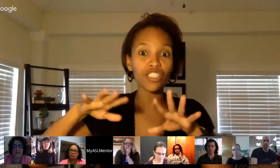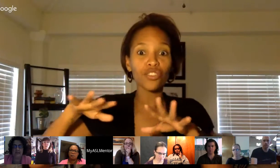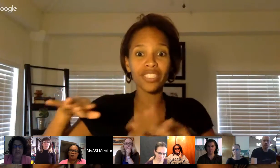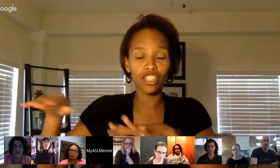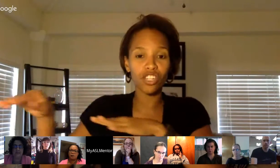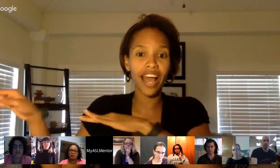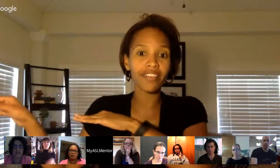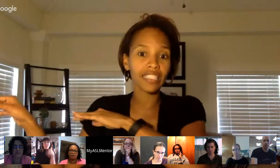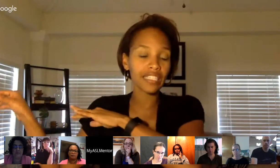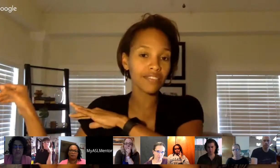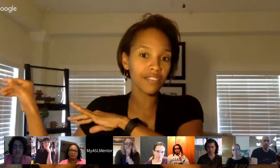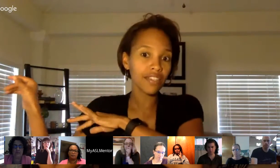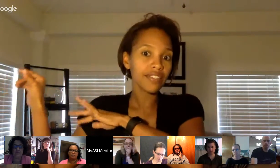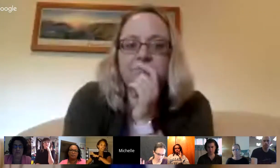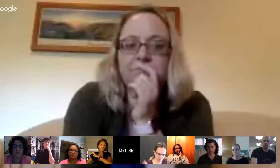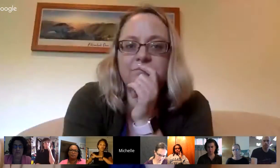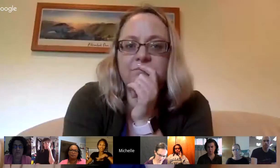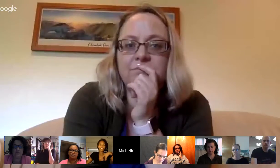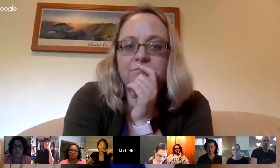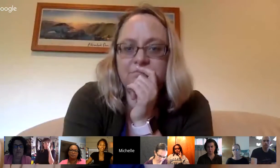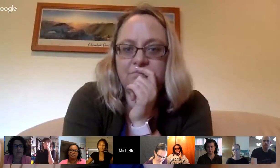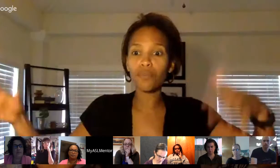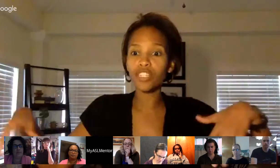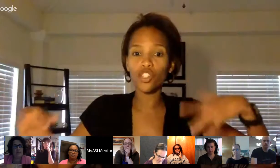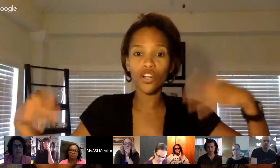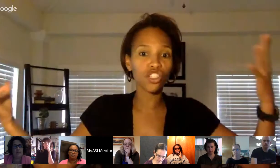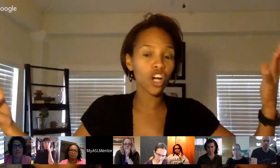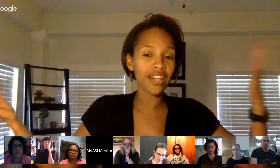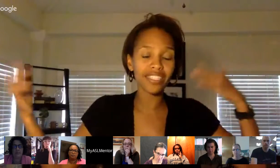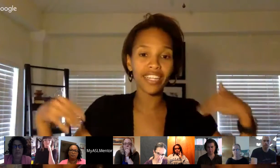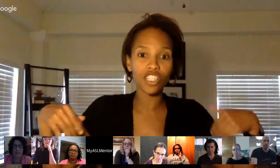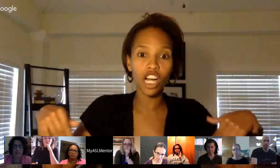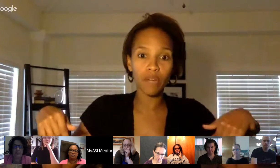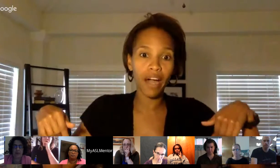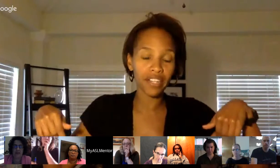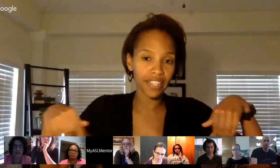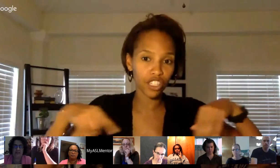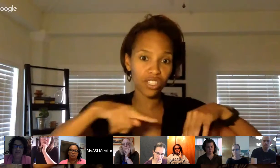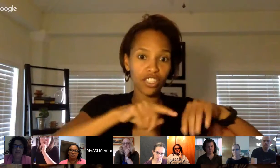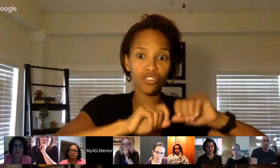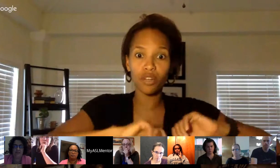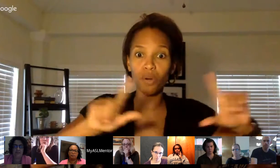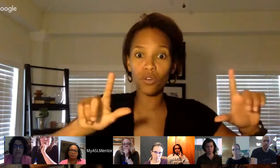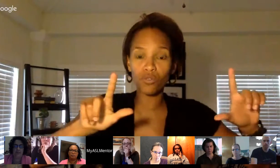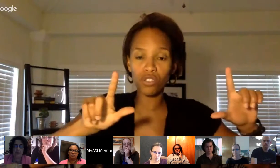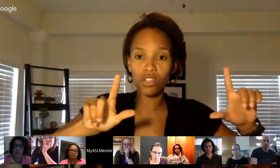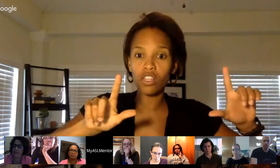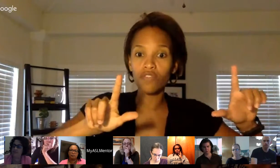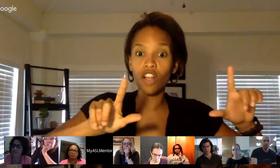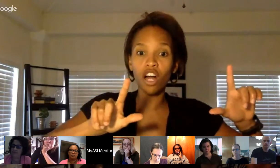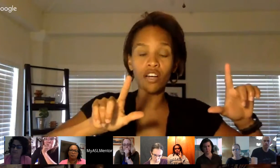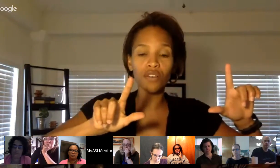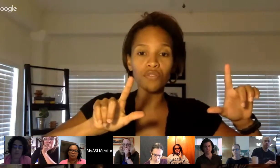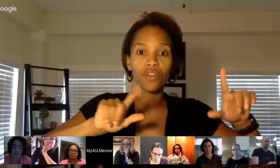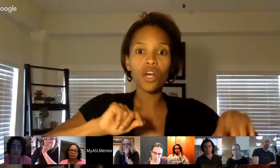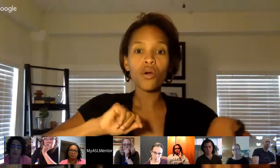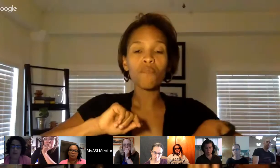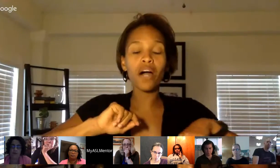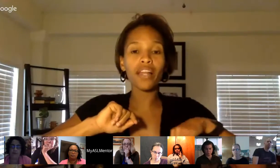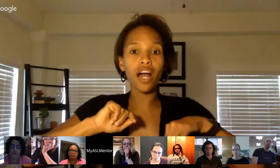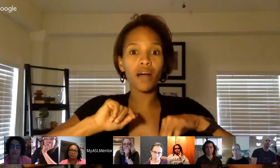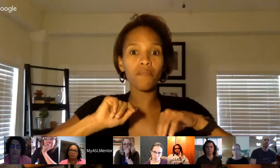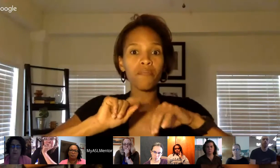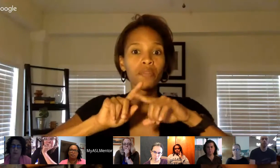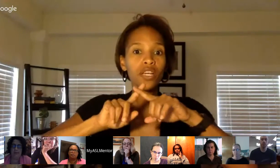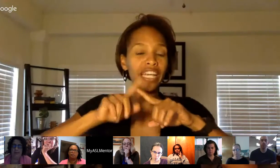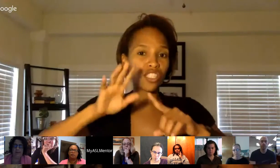called intersectionality. Some woman named Kimberly Crenshaw has a TED Talk about it that she said she's going to post the blog of.